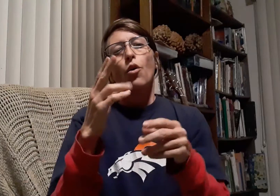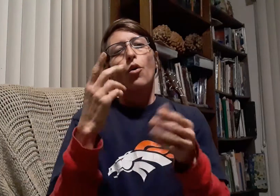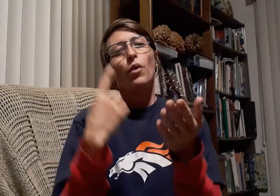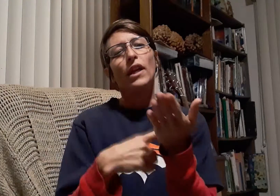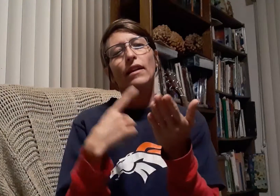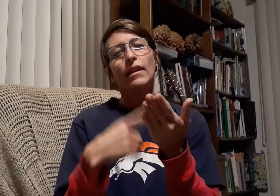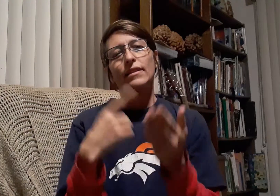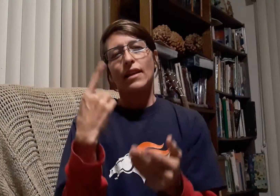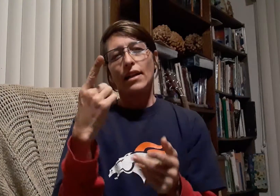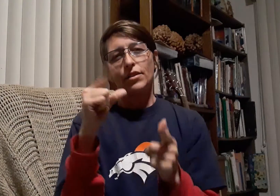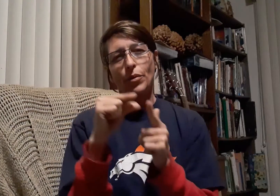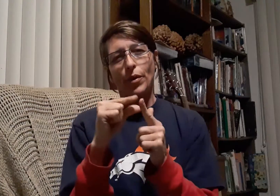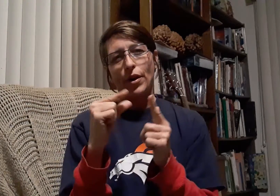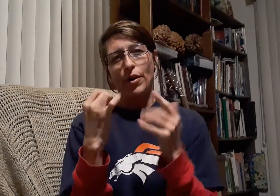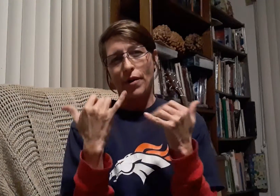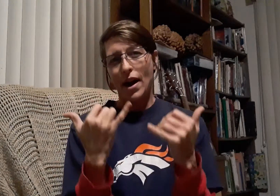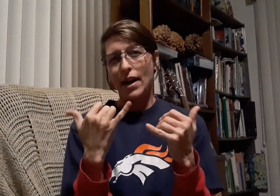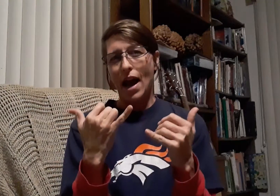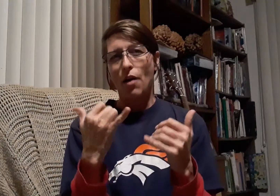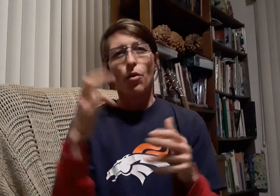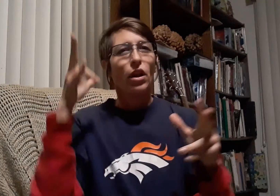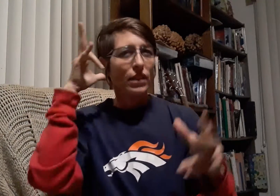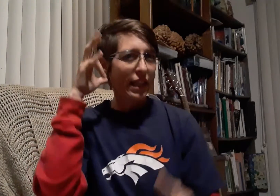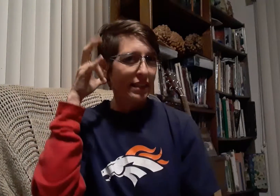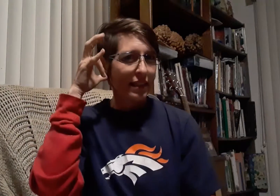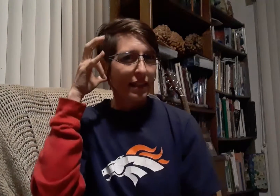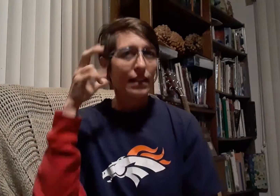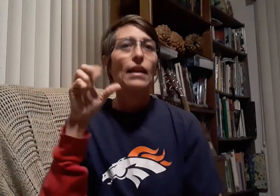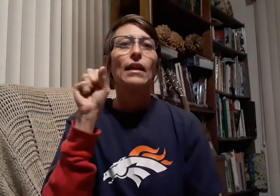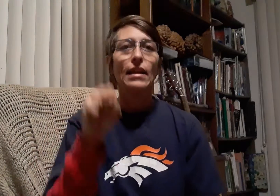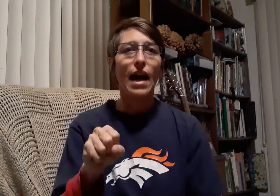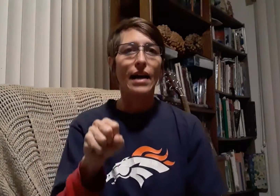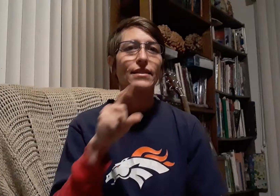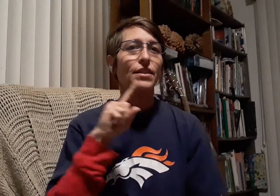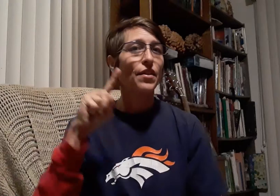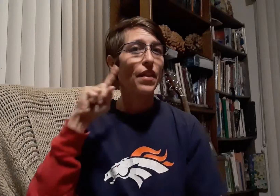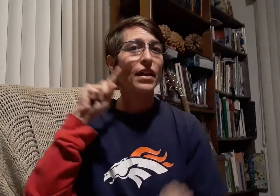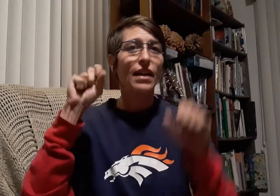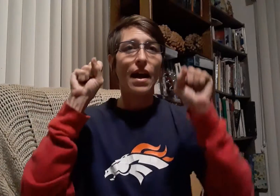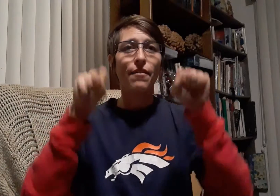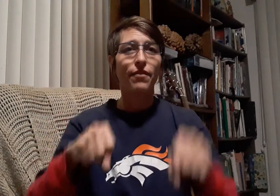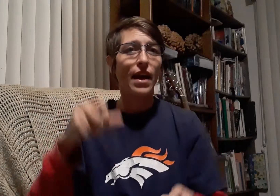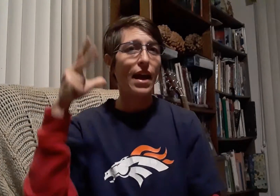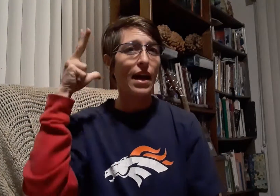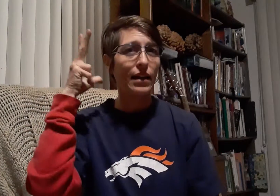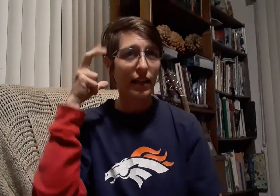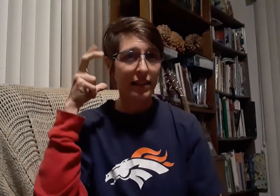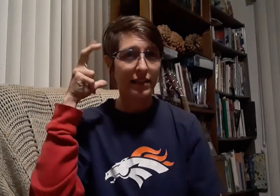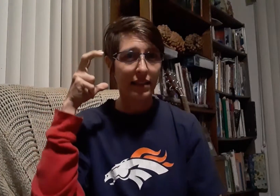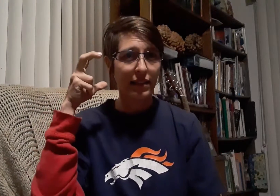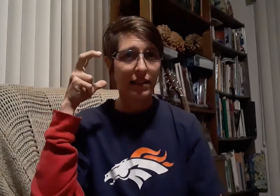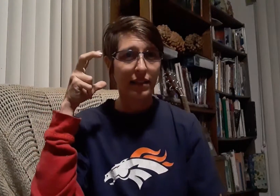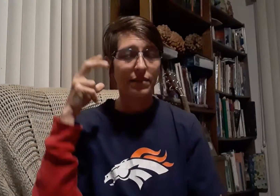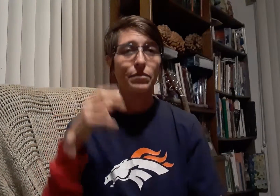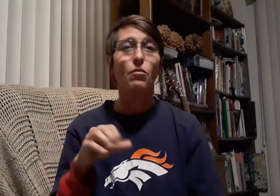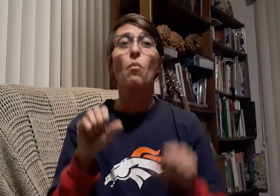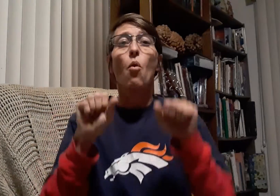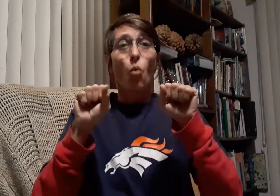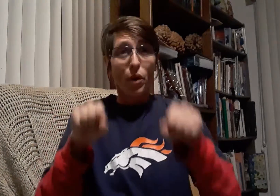We need to discuss a word right now. Listen. Yes, the deaf can listen. We